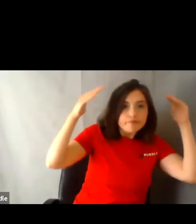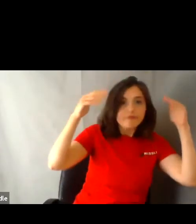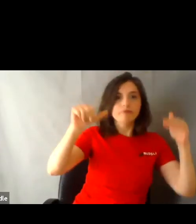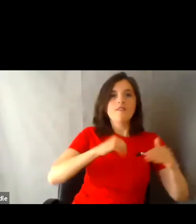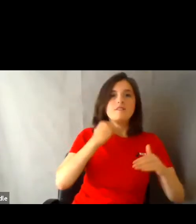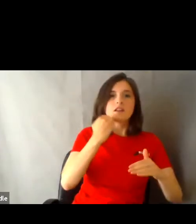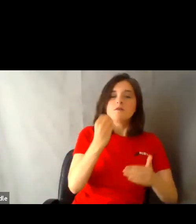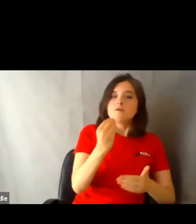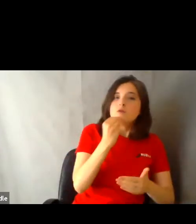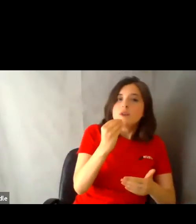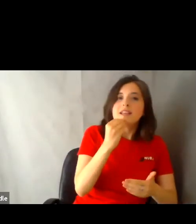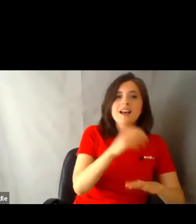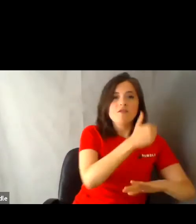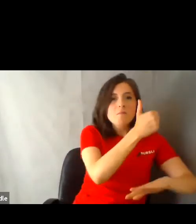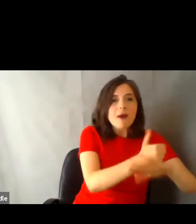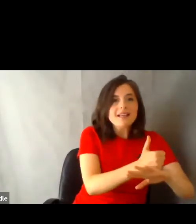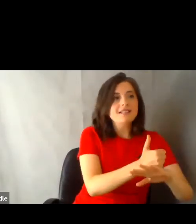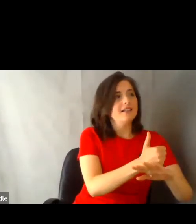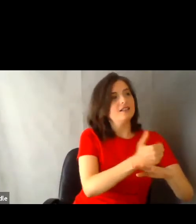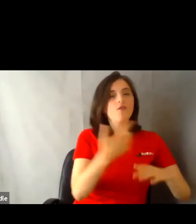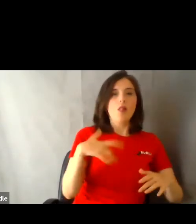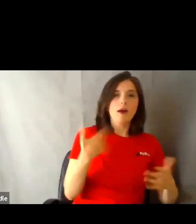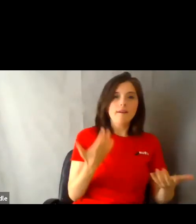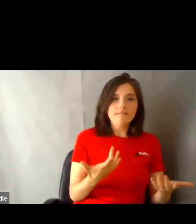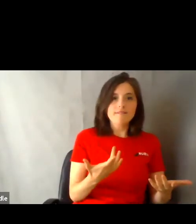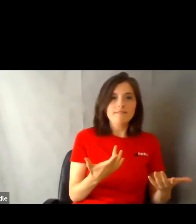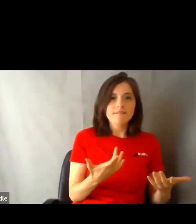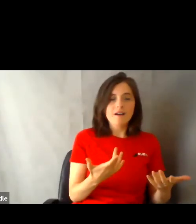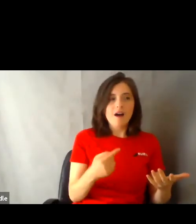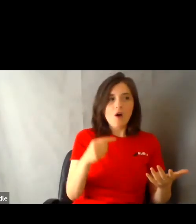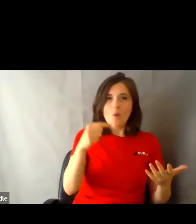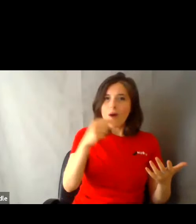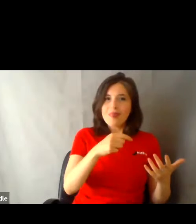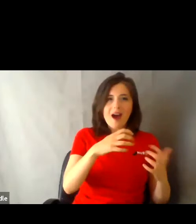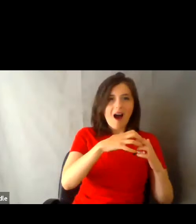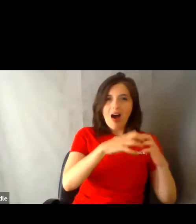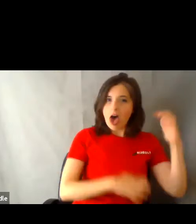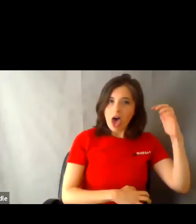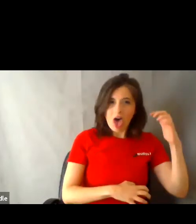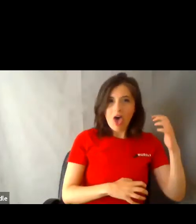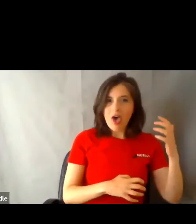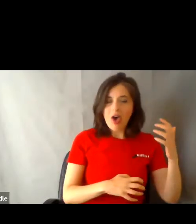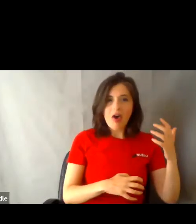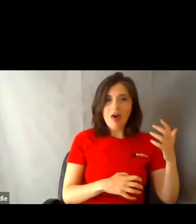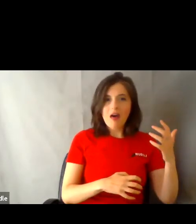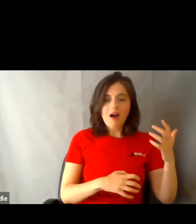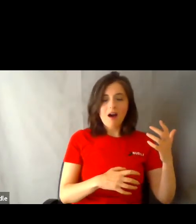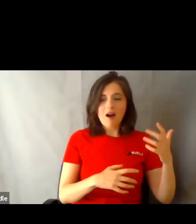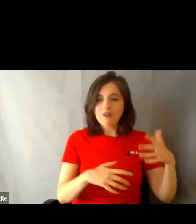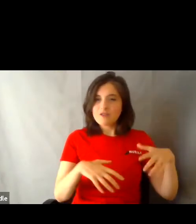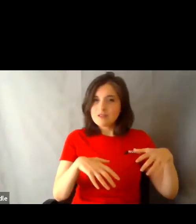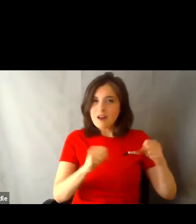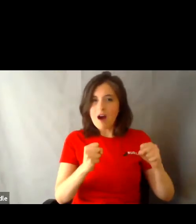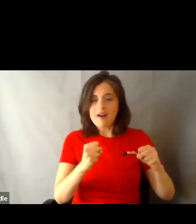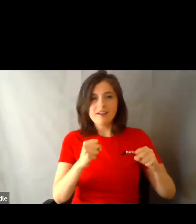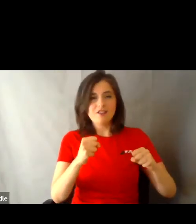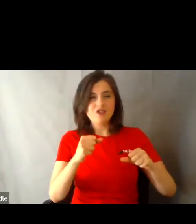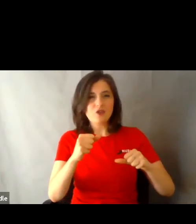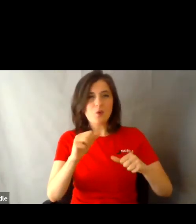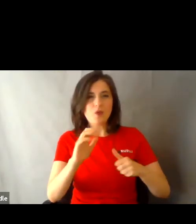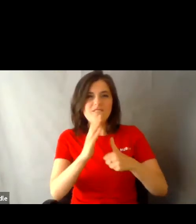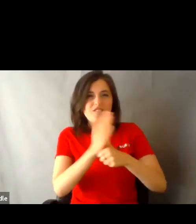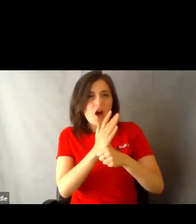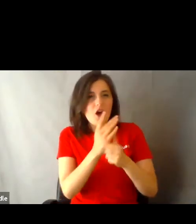the basics of life. When that was broken with, when we started to get the very first